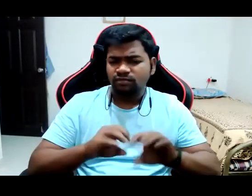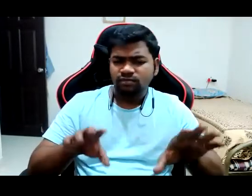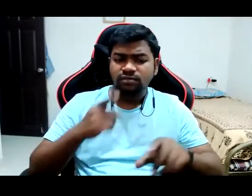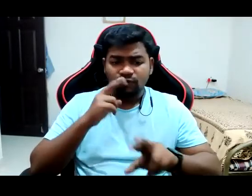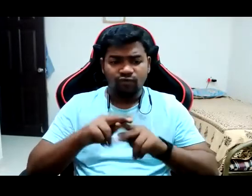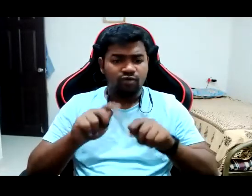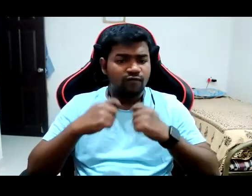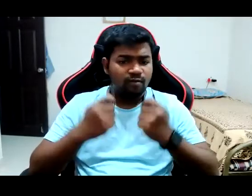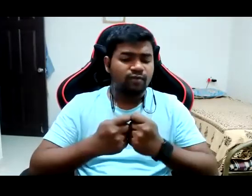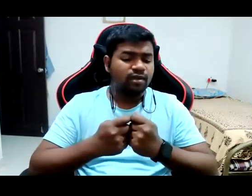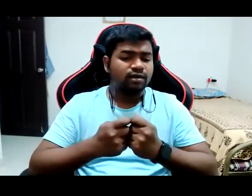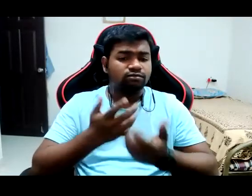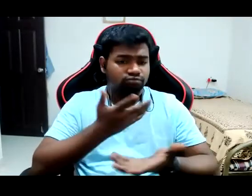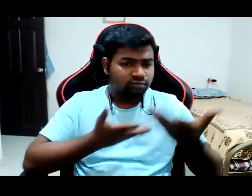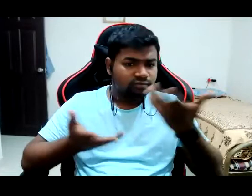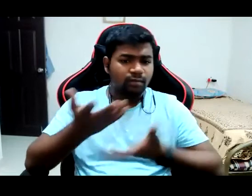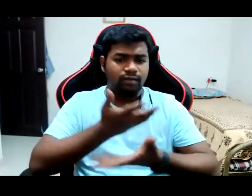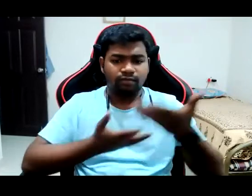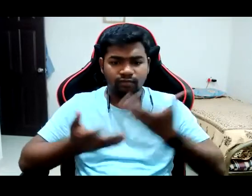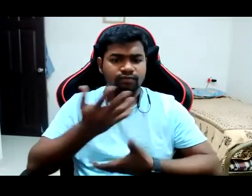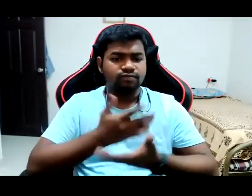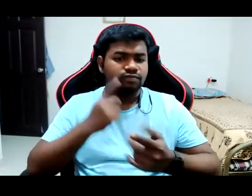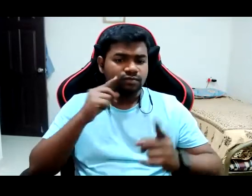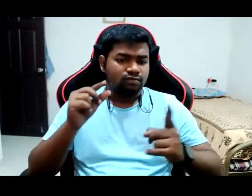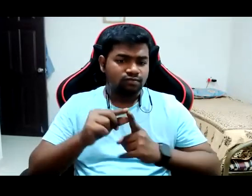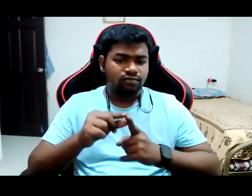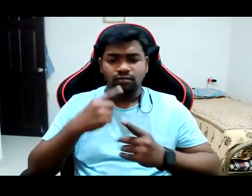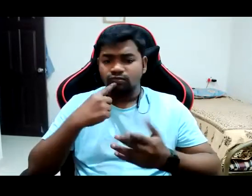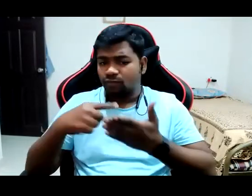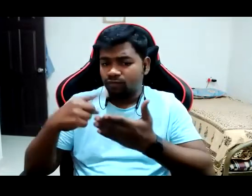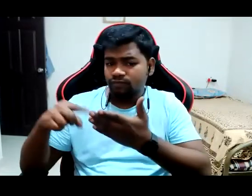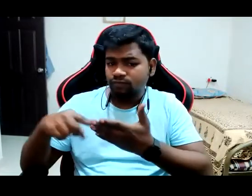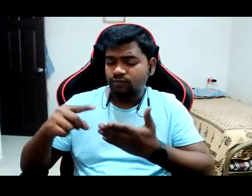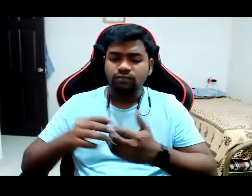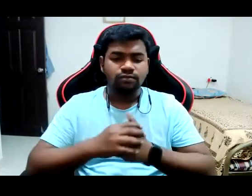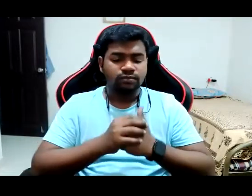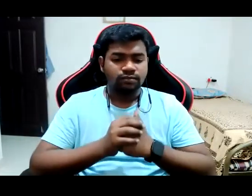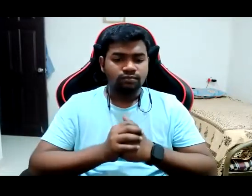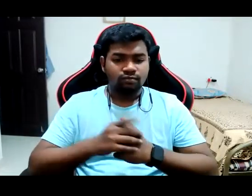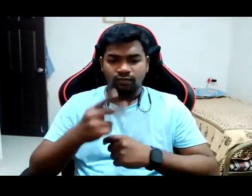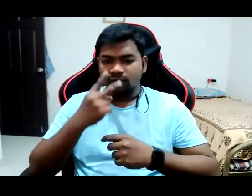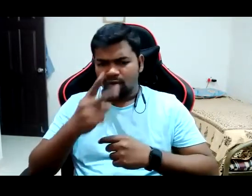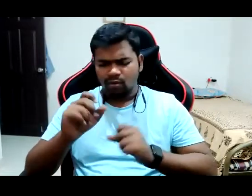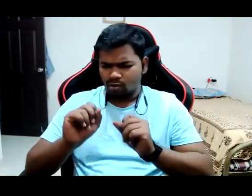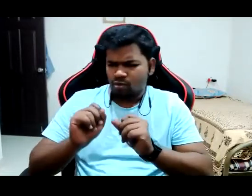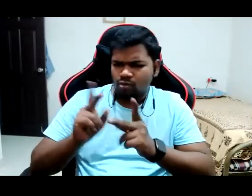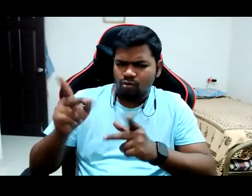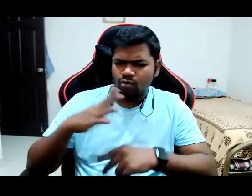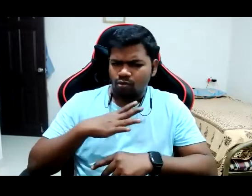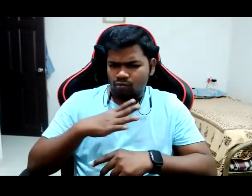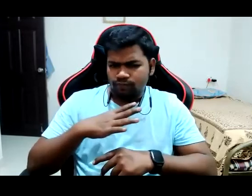team, you should discuss IP considerations with your team members as well to see, are they okay with, for example, let's